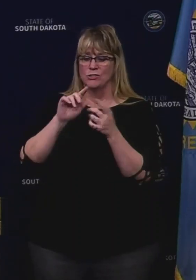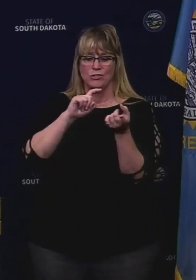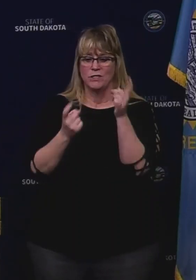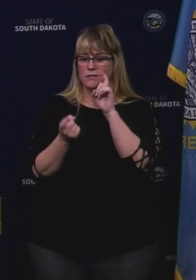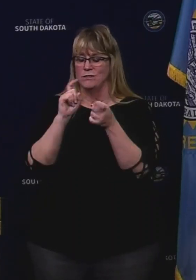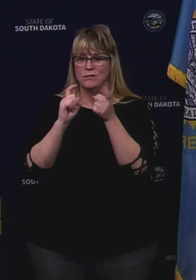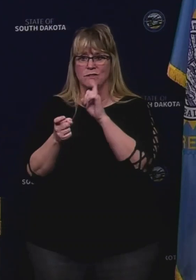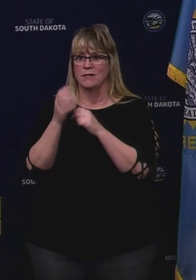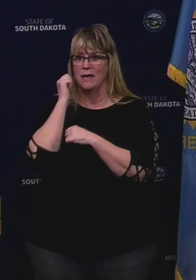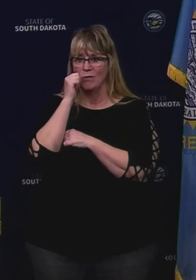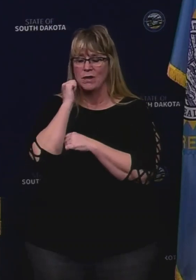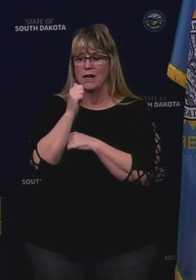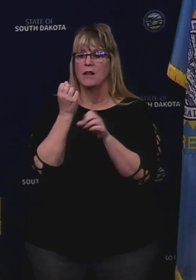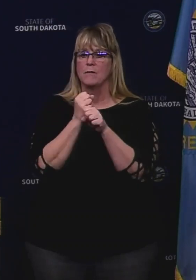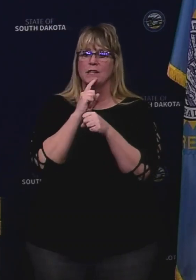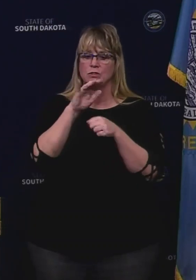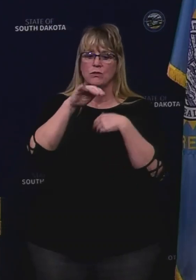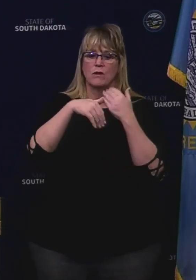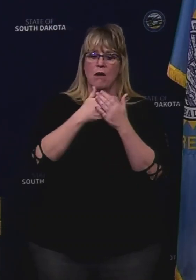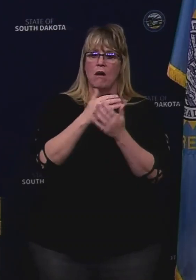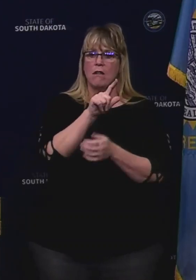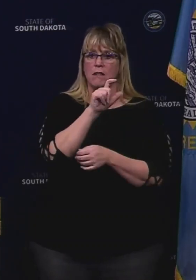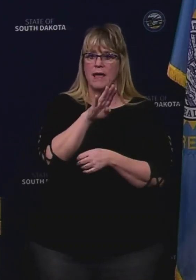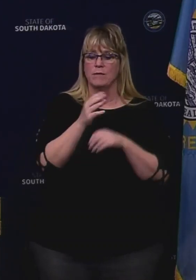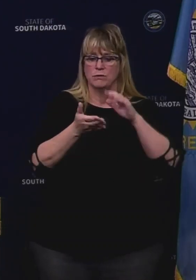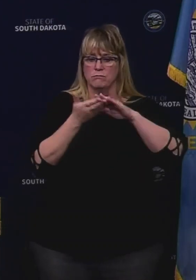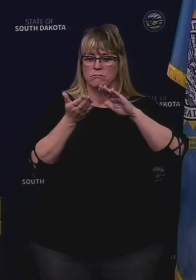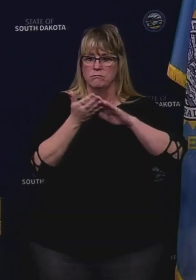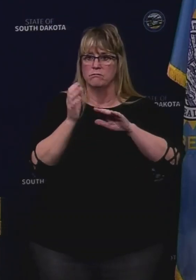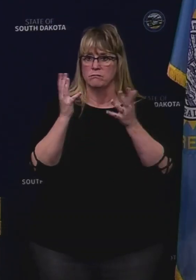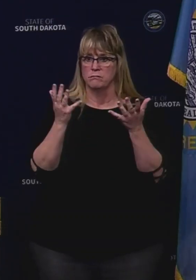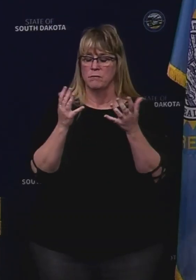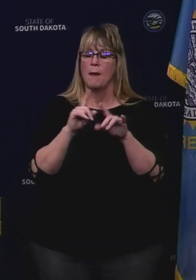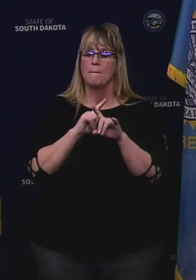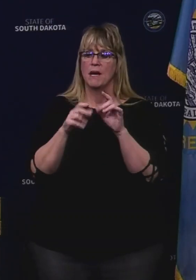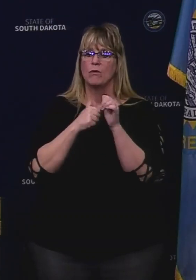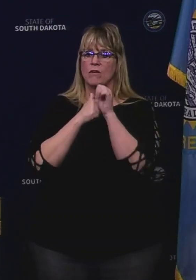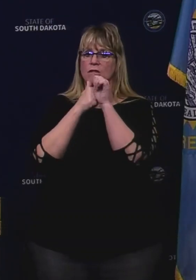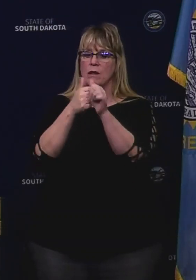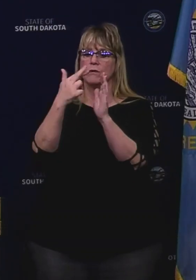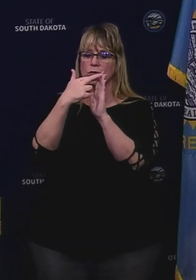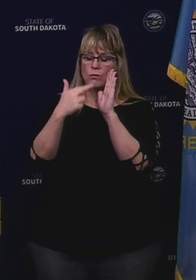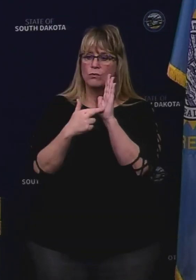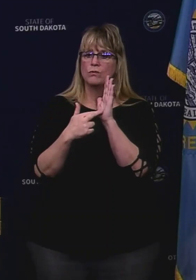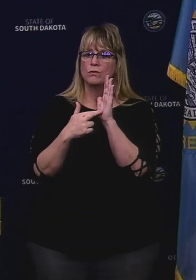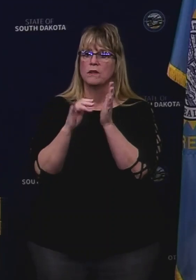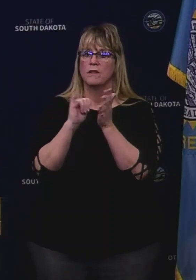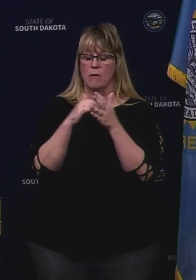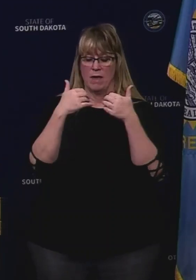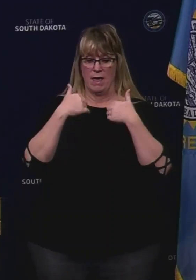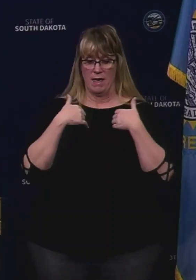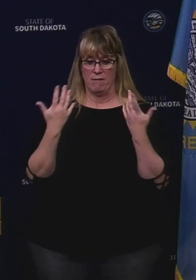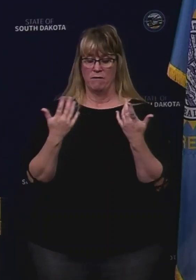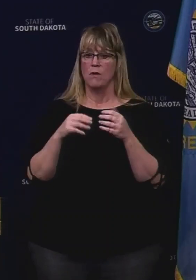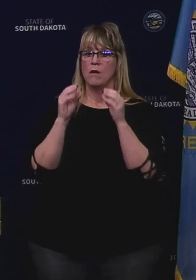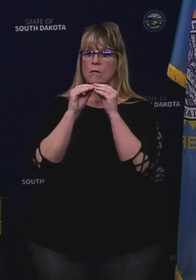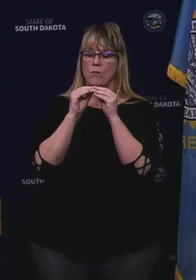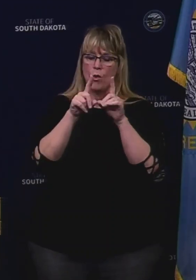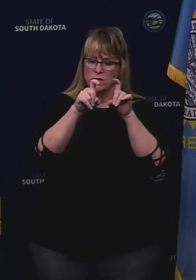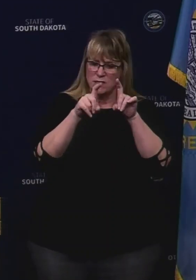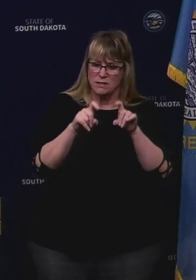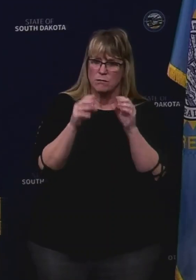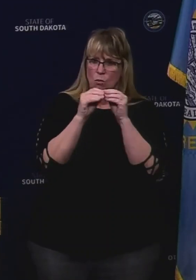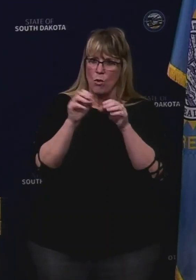the state to make sure that all labs are operating. But we are following the protocols that we have. We've been more aggressive in